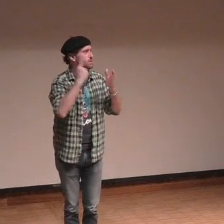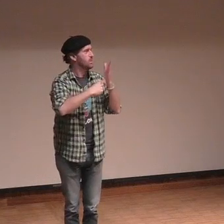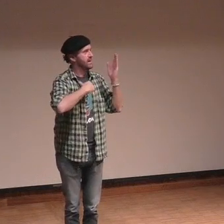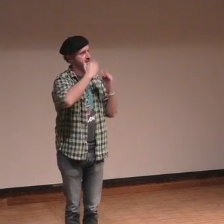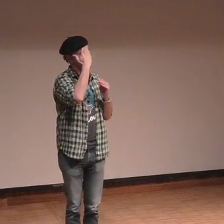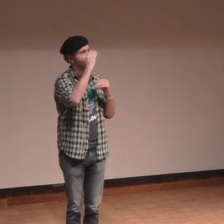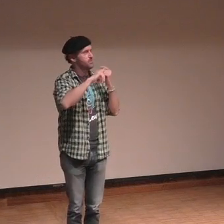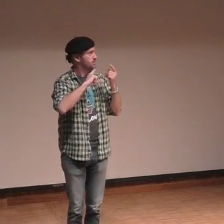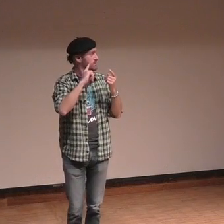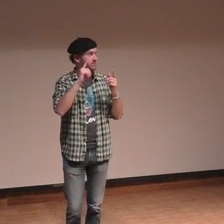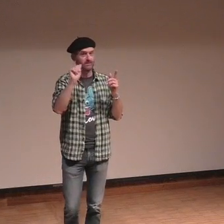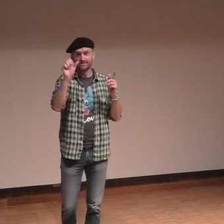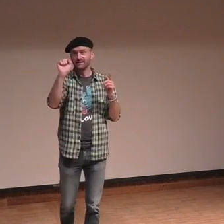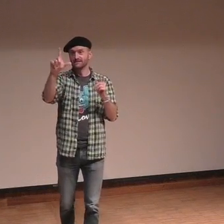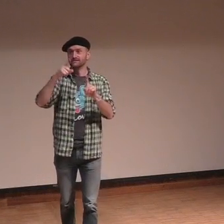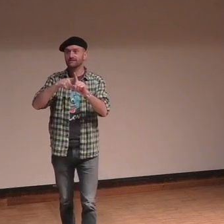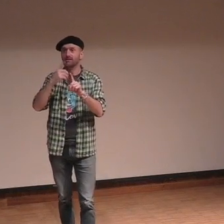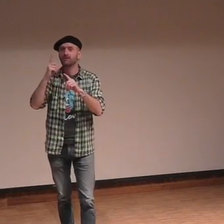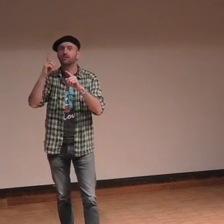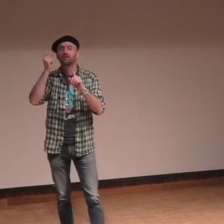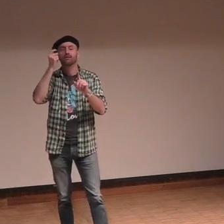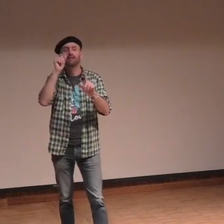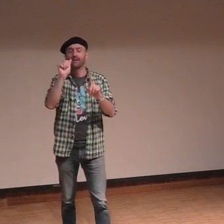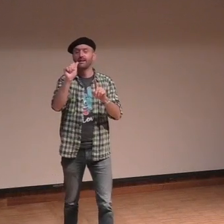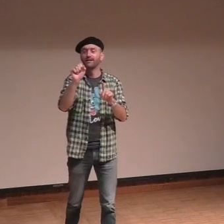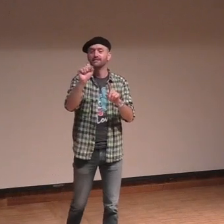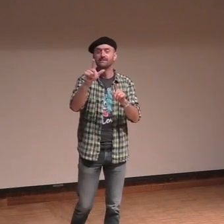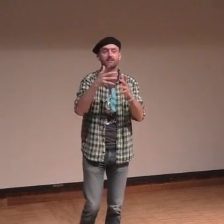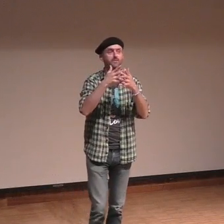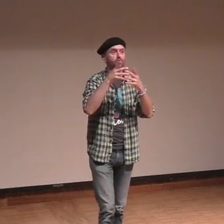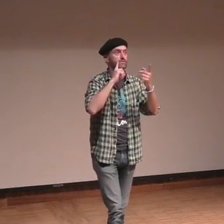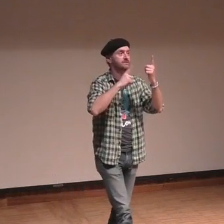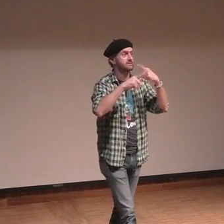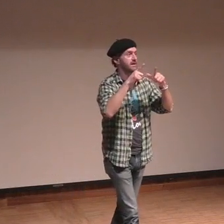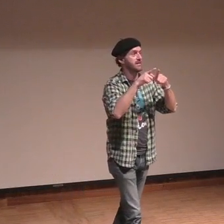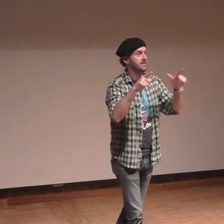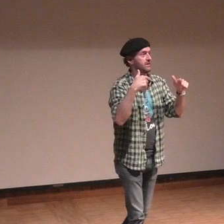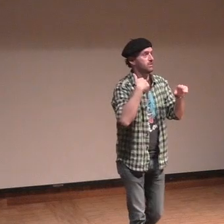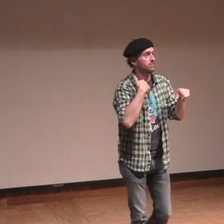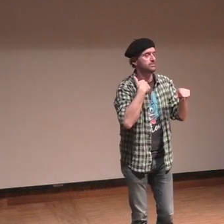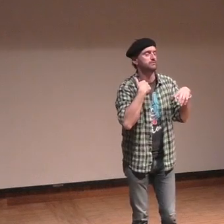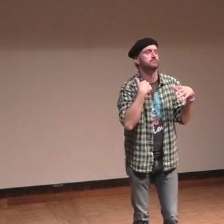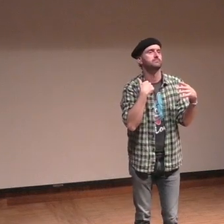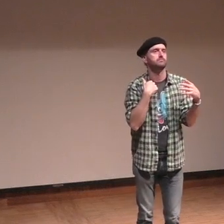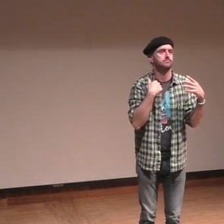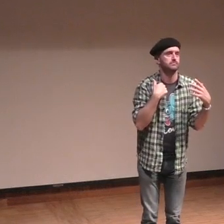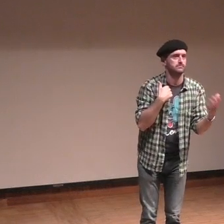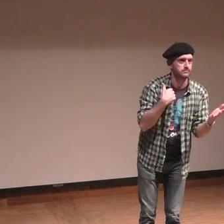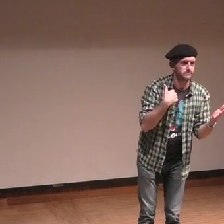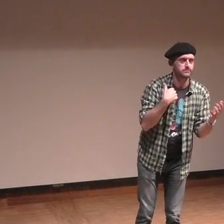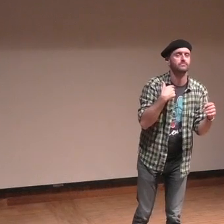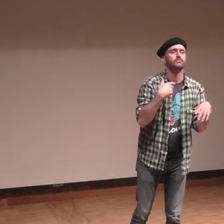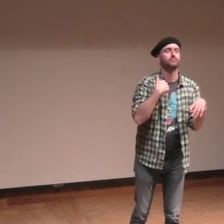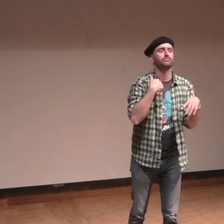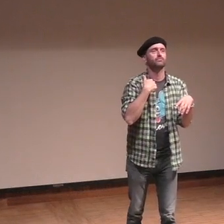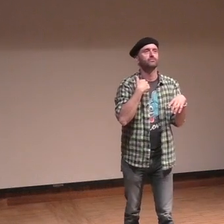I'm really happy to kind of teach you some of the things that I know about ASL. ASL is American Sign Language.